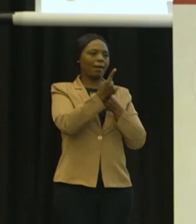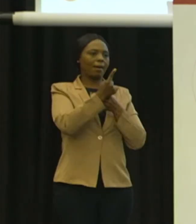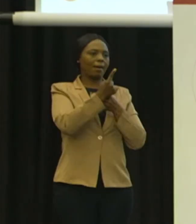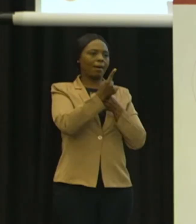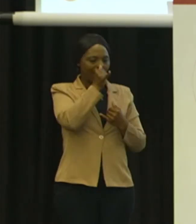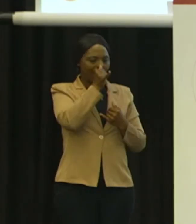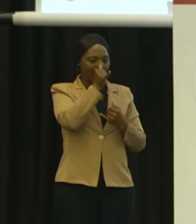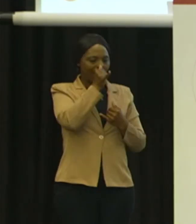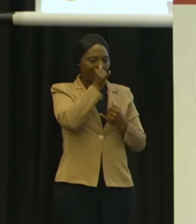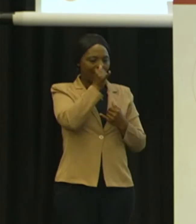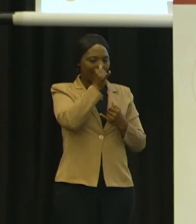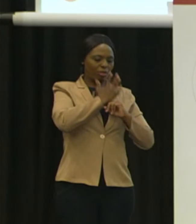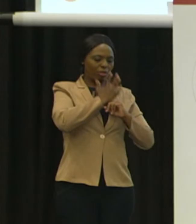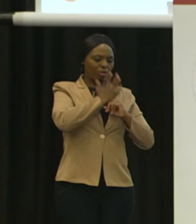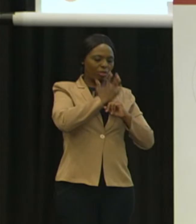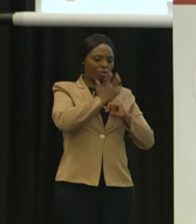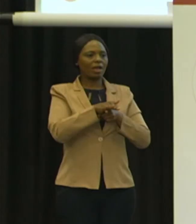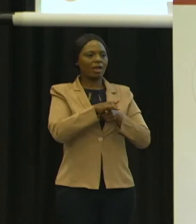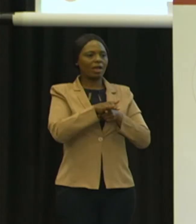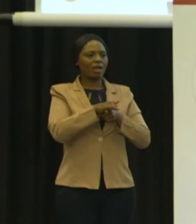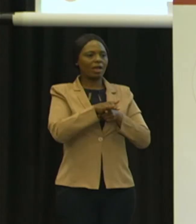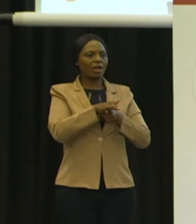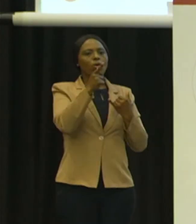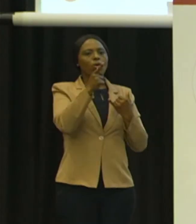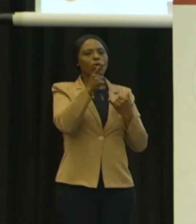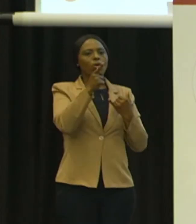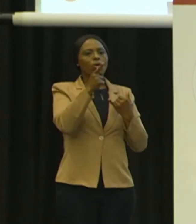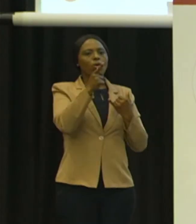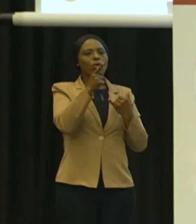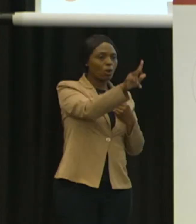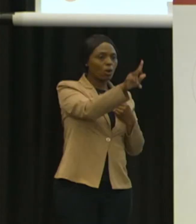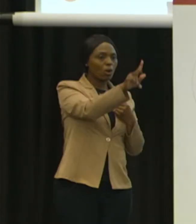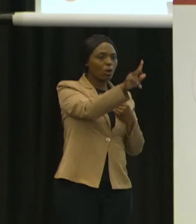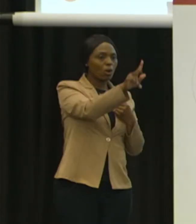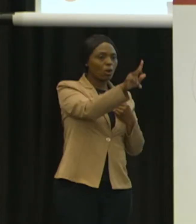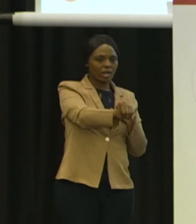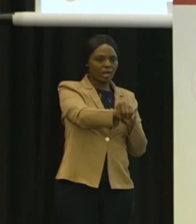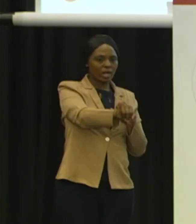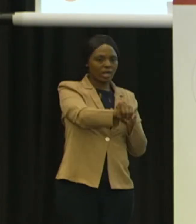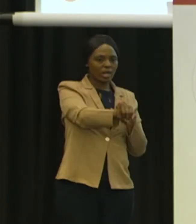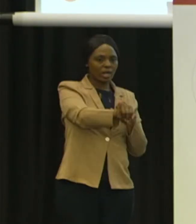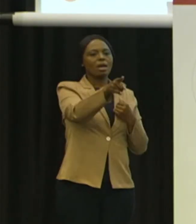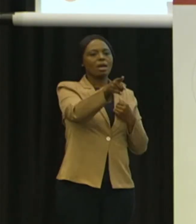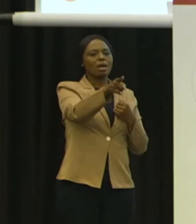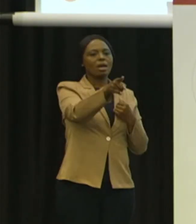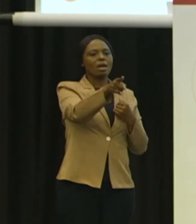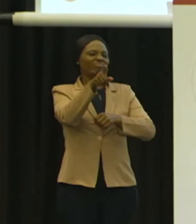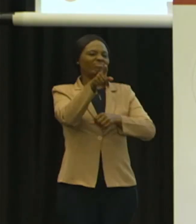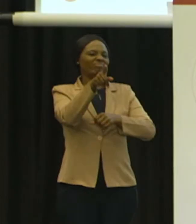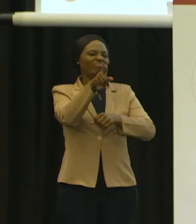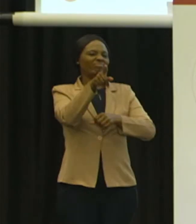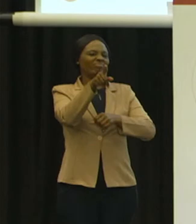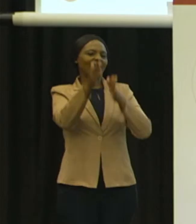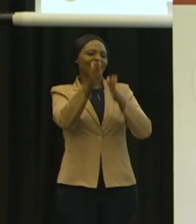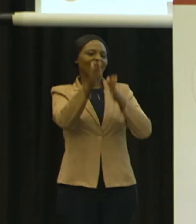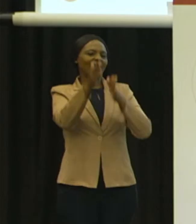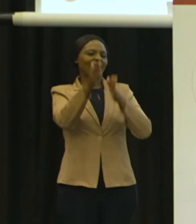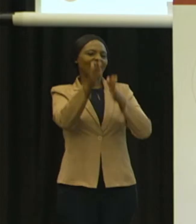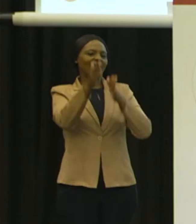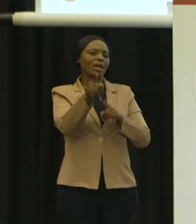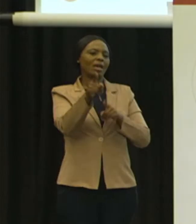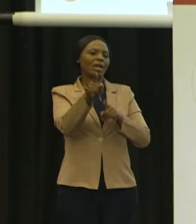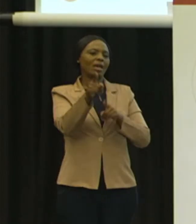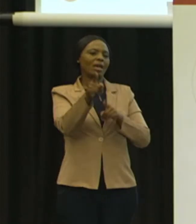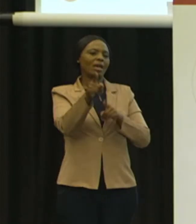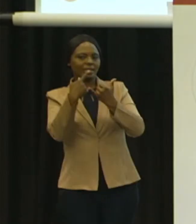has indicated that they are committed. So, Koli, yes. So perhaps that's something to follow up.